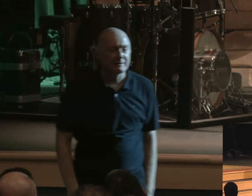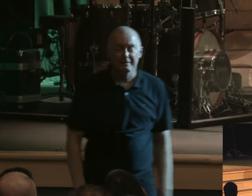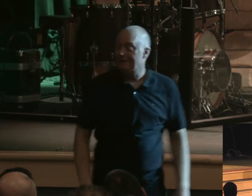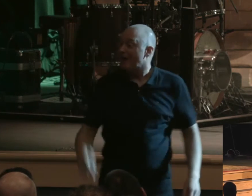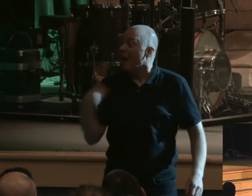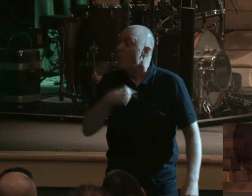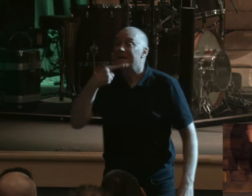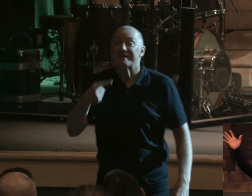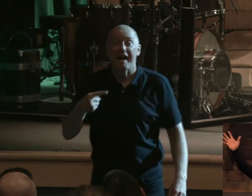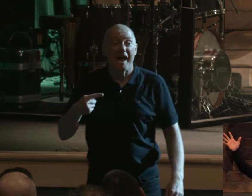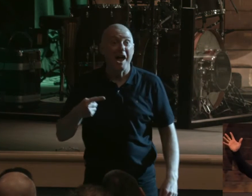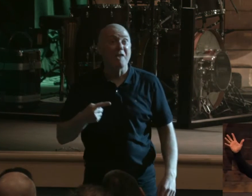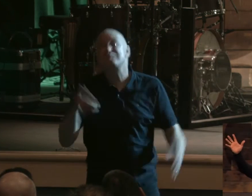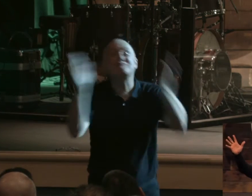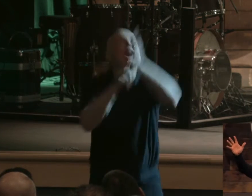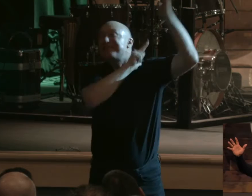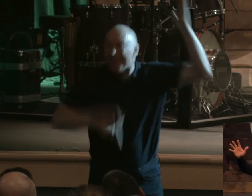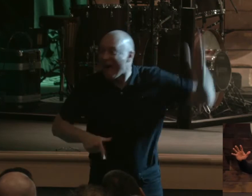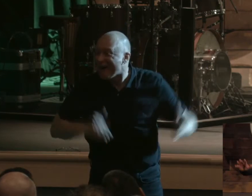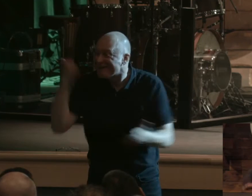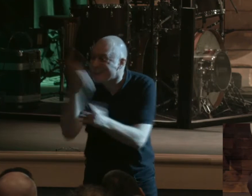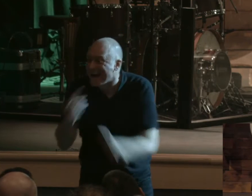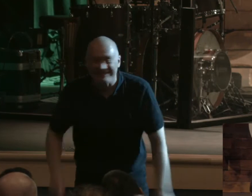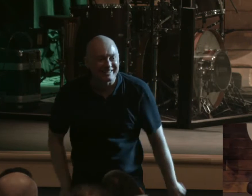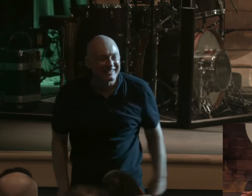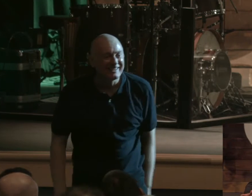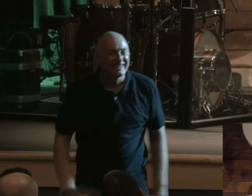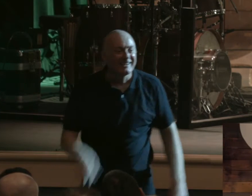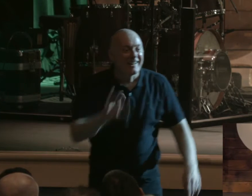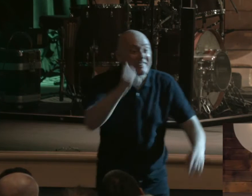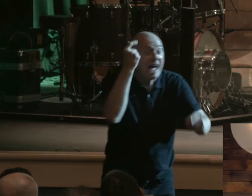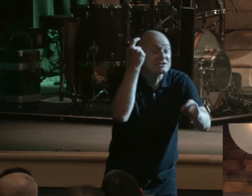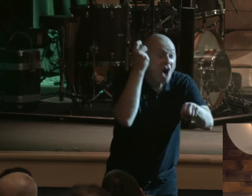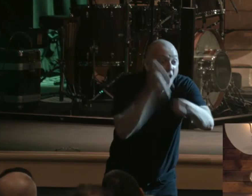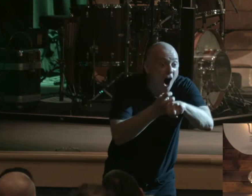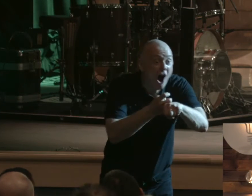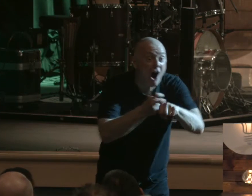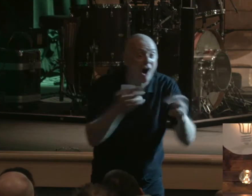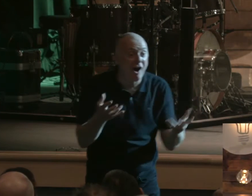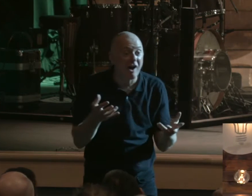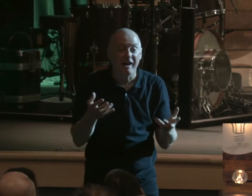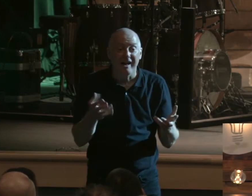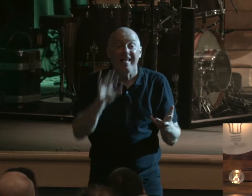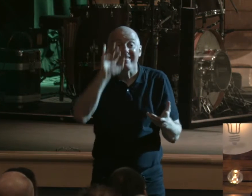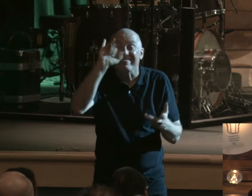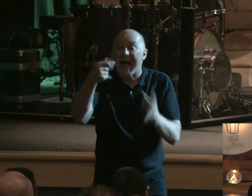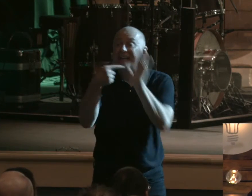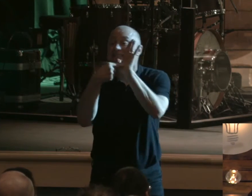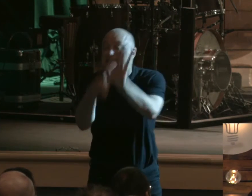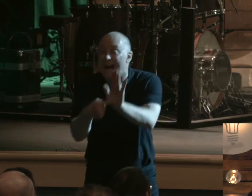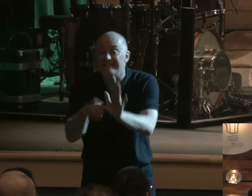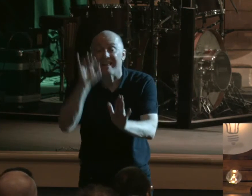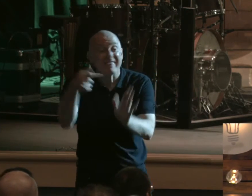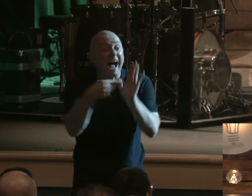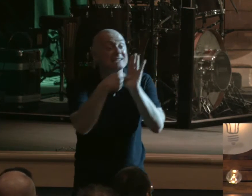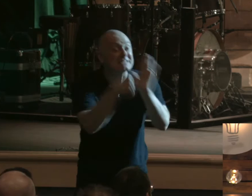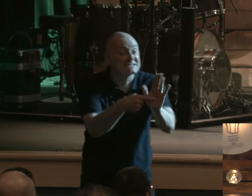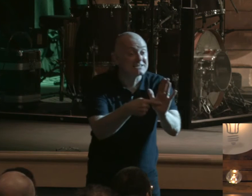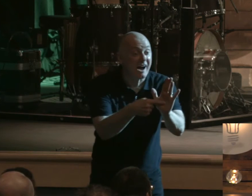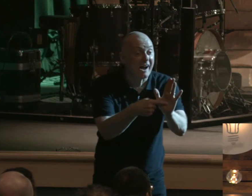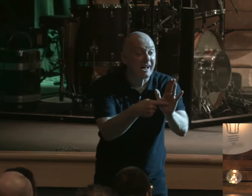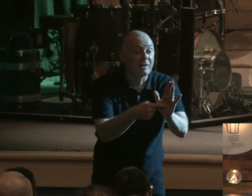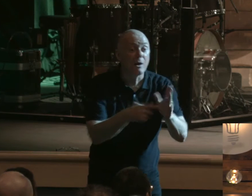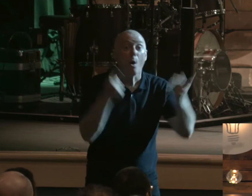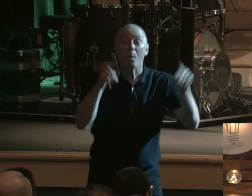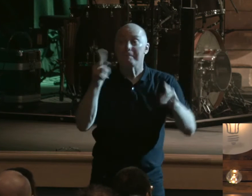And we say, praise the Lord, right? But that's hard. But listen, it's one of the signs. It's one of the signs our motivations